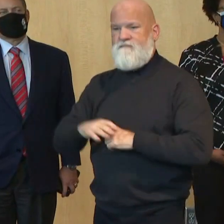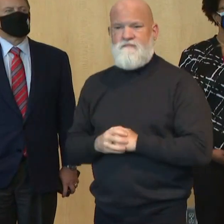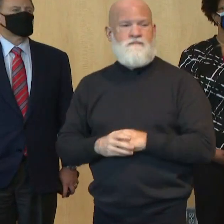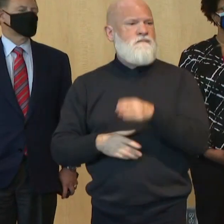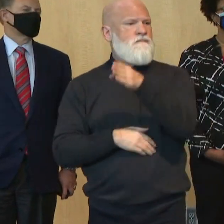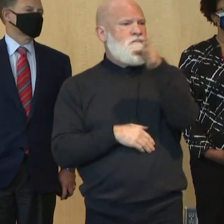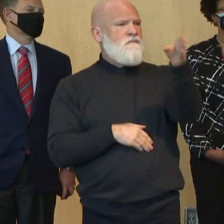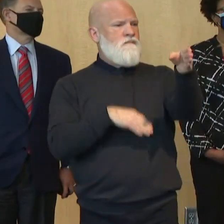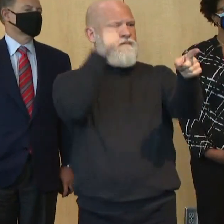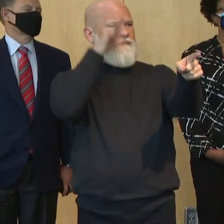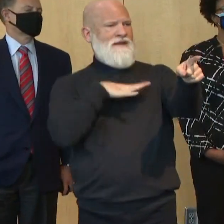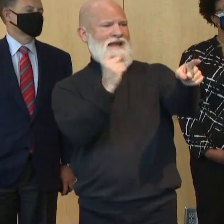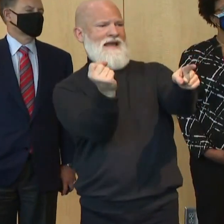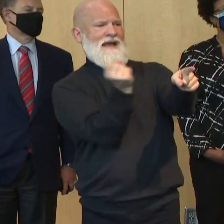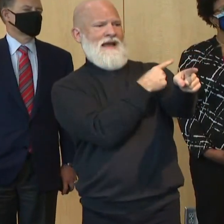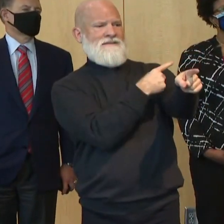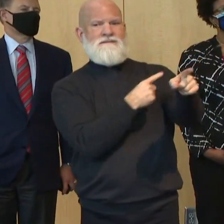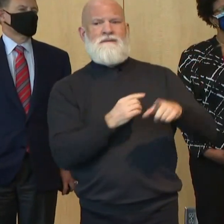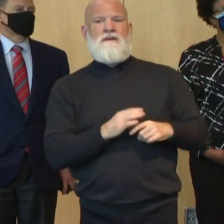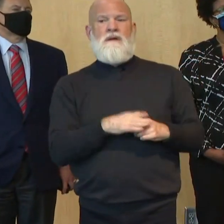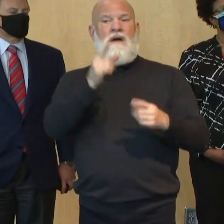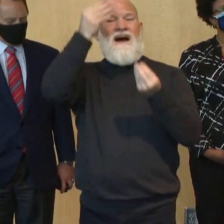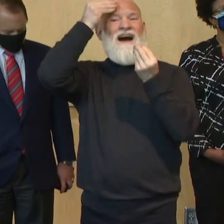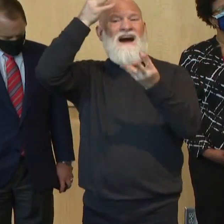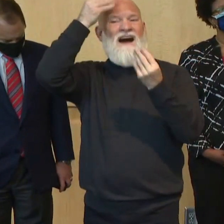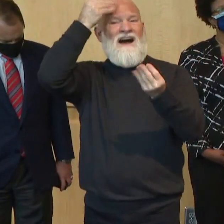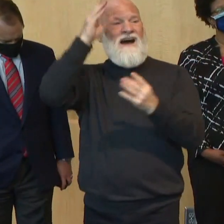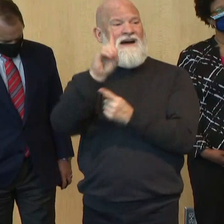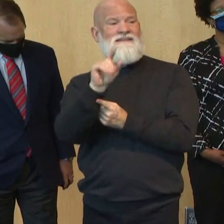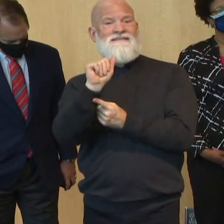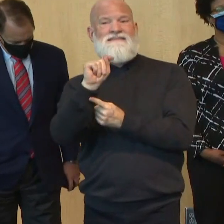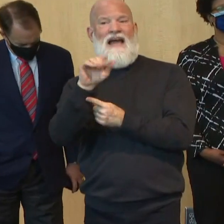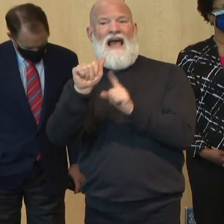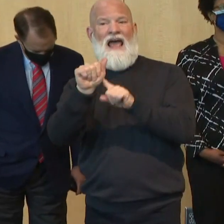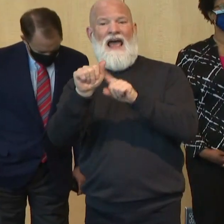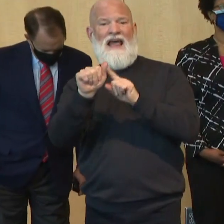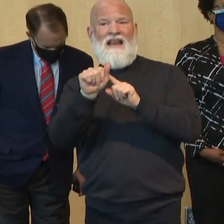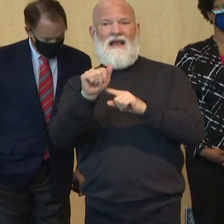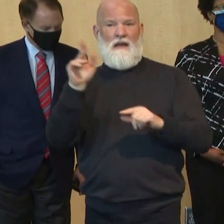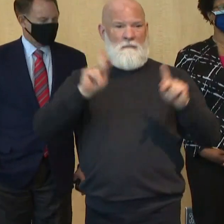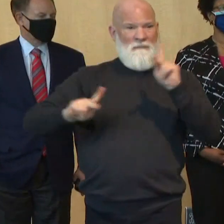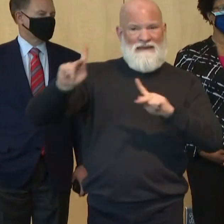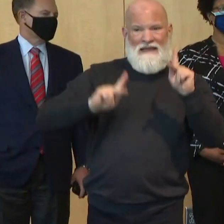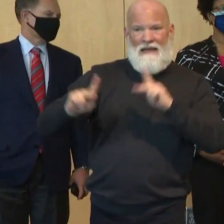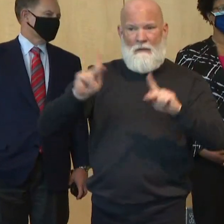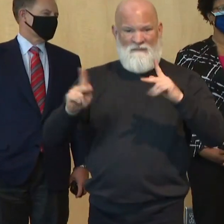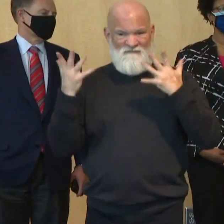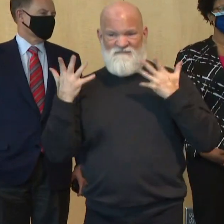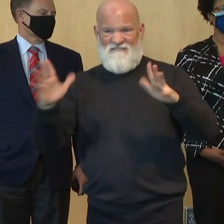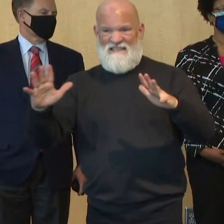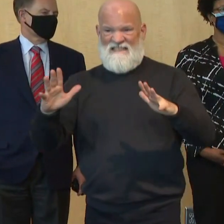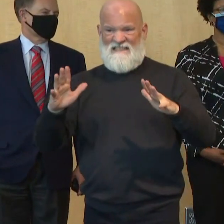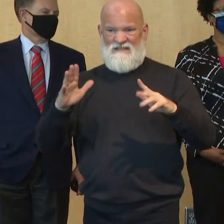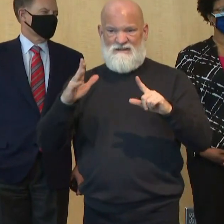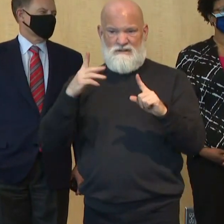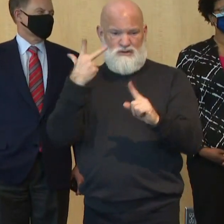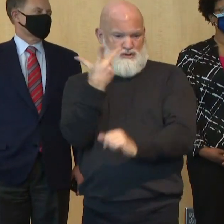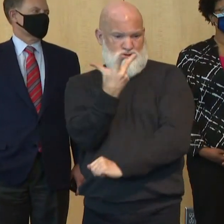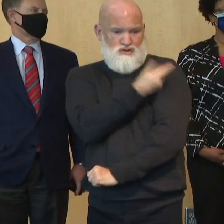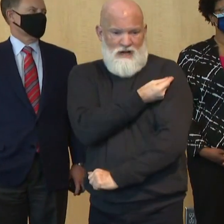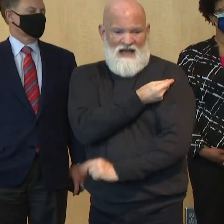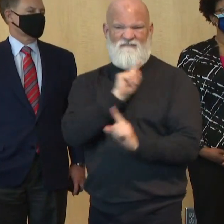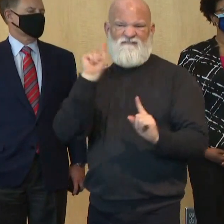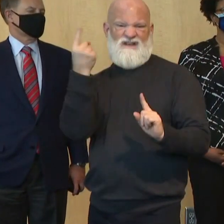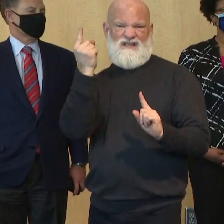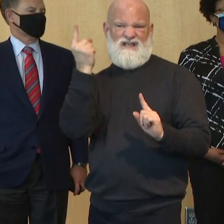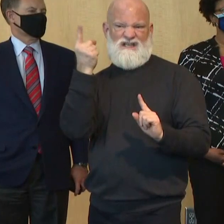Governor, the state data shows that there's still a big gap between people who got the first dose and the second dose. Is that just